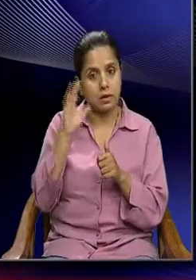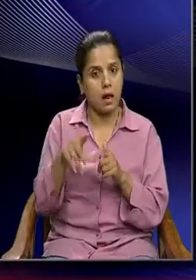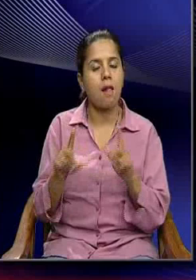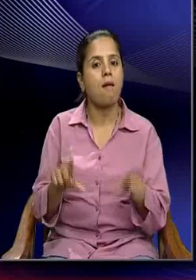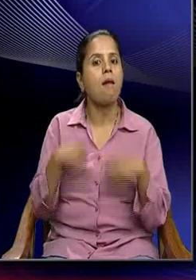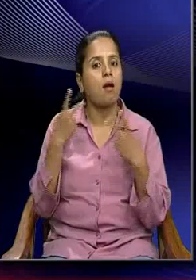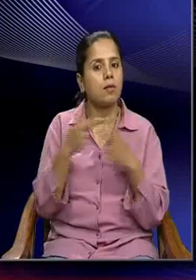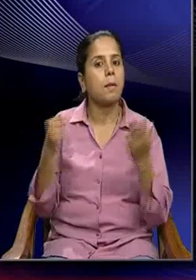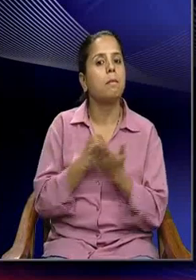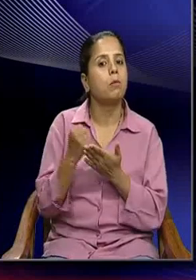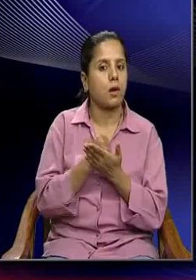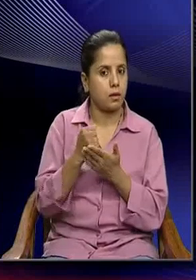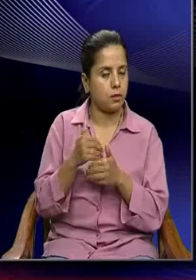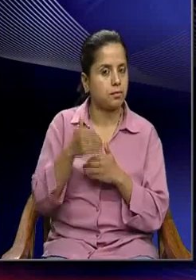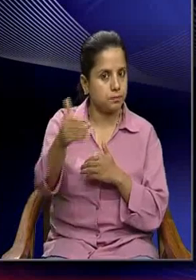life.